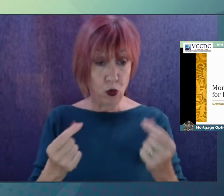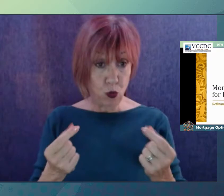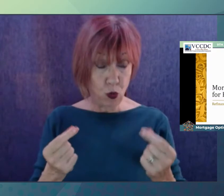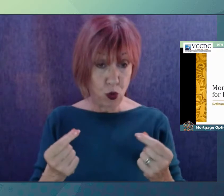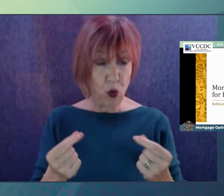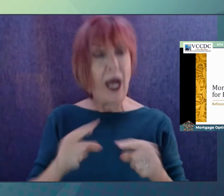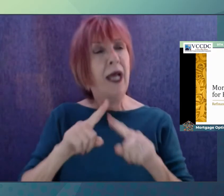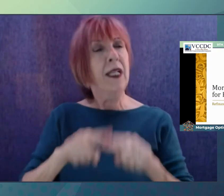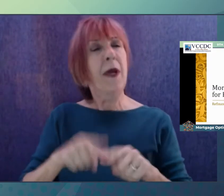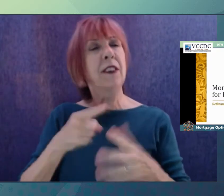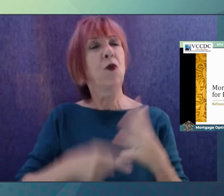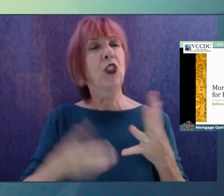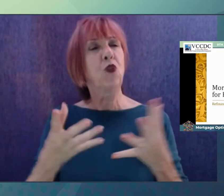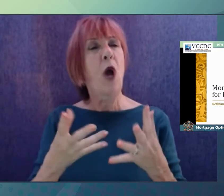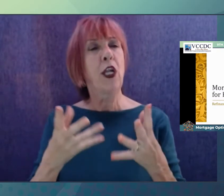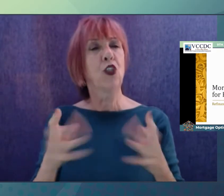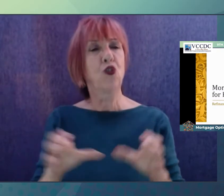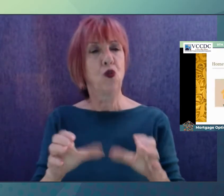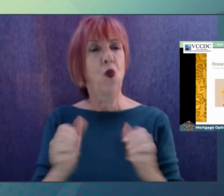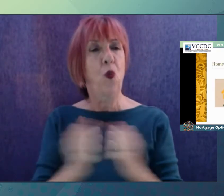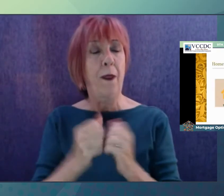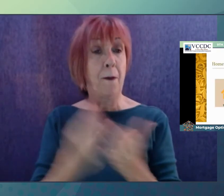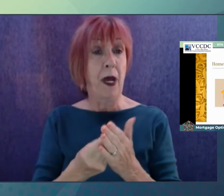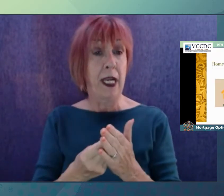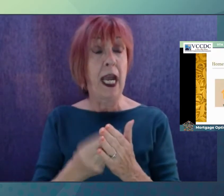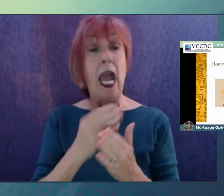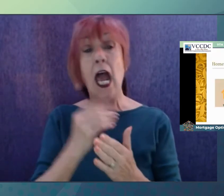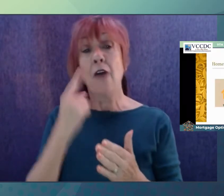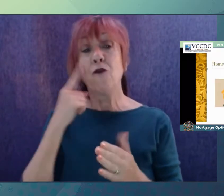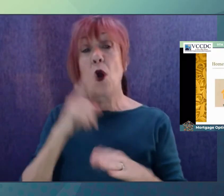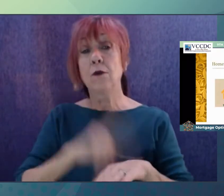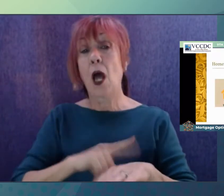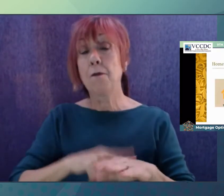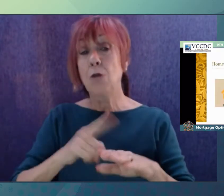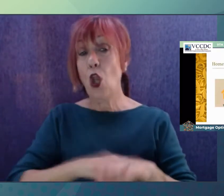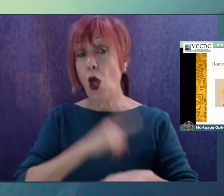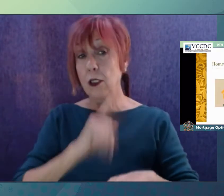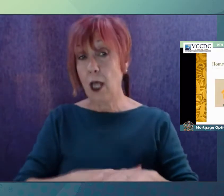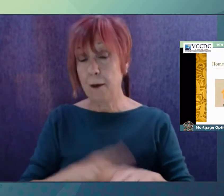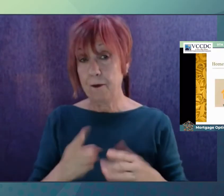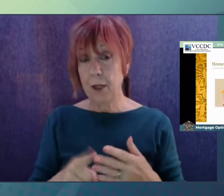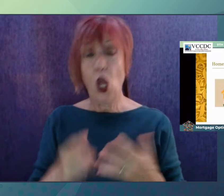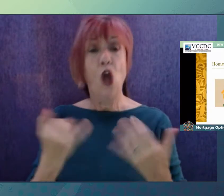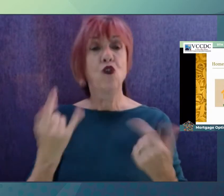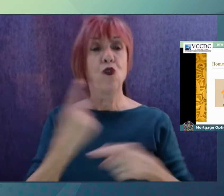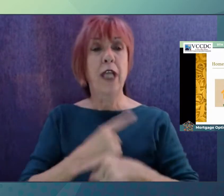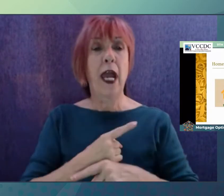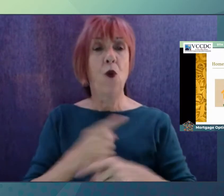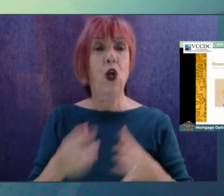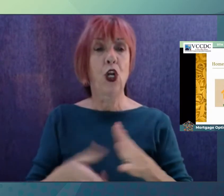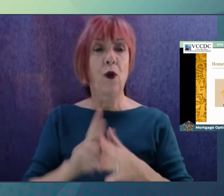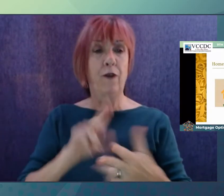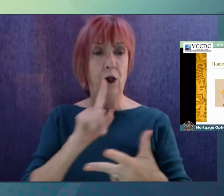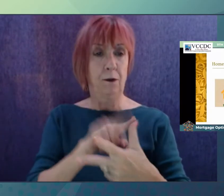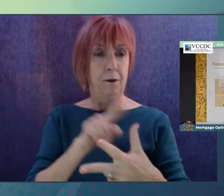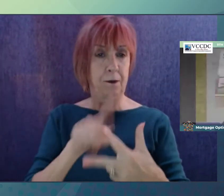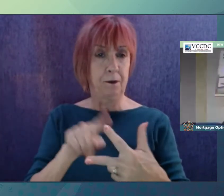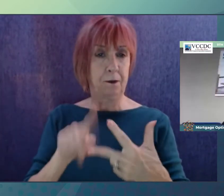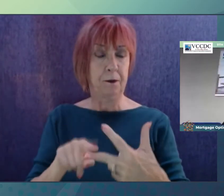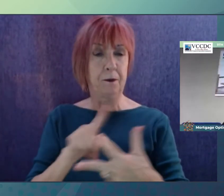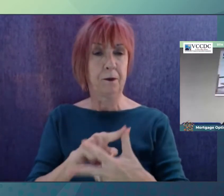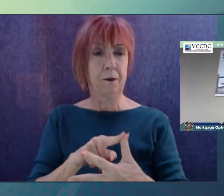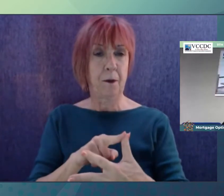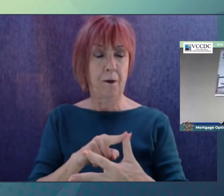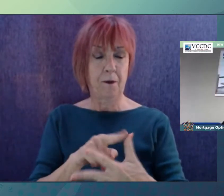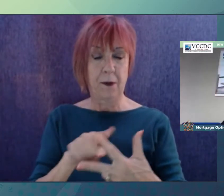you want to do with the money and for how long. Today, we'll review 3 options of refinance, reverse mortgage, and home equity line of credit, known